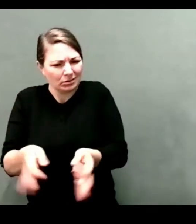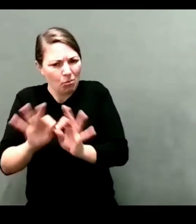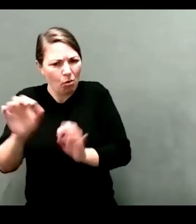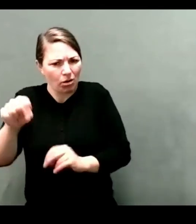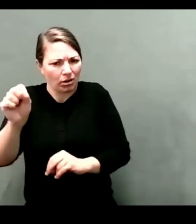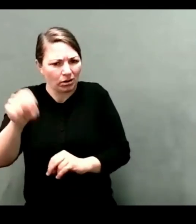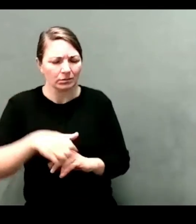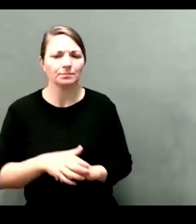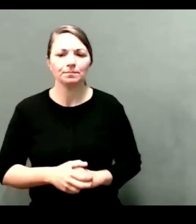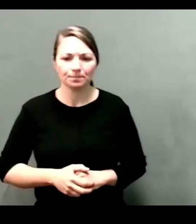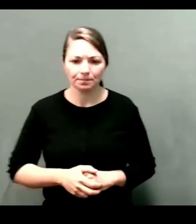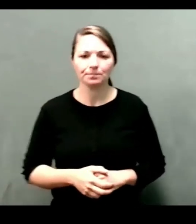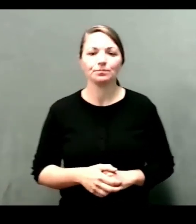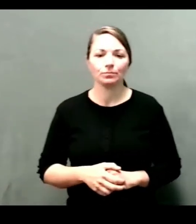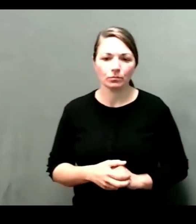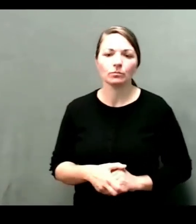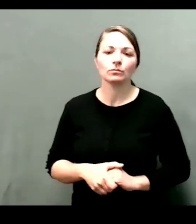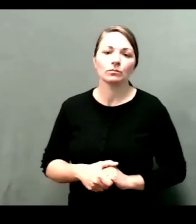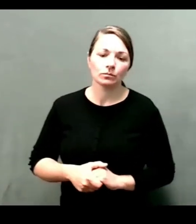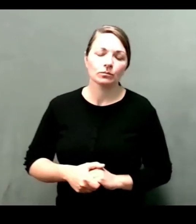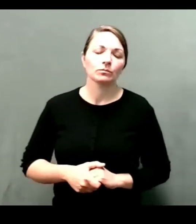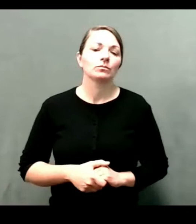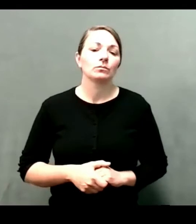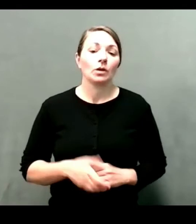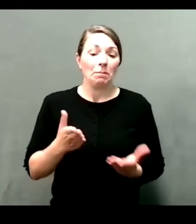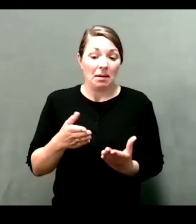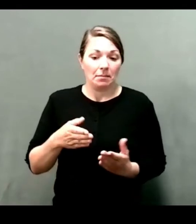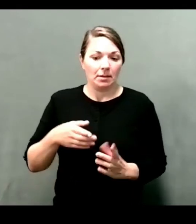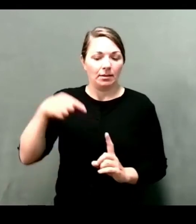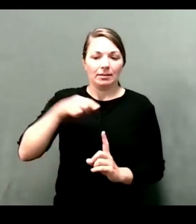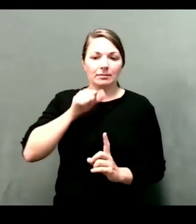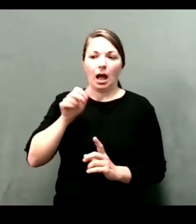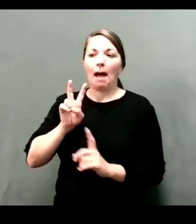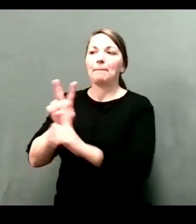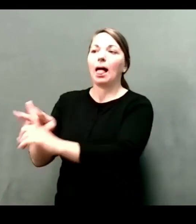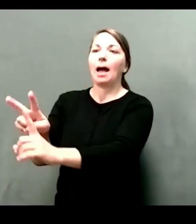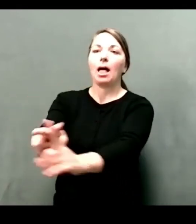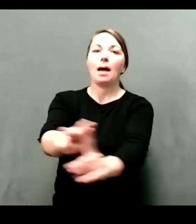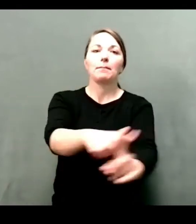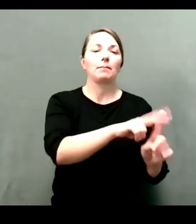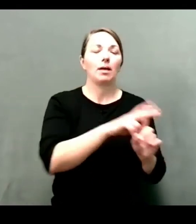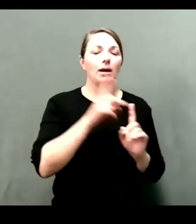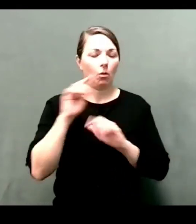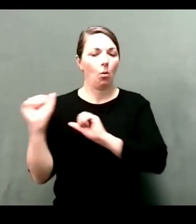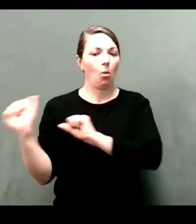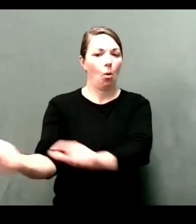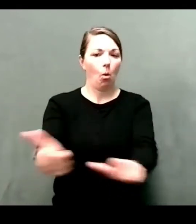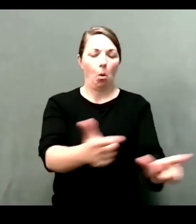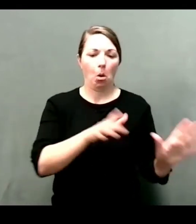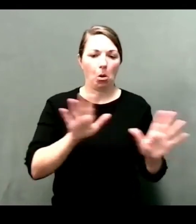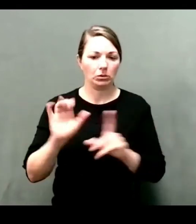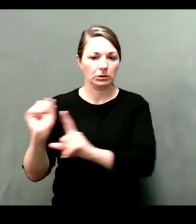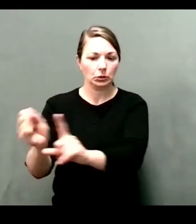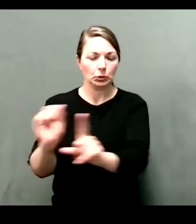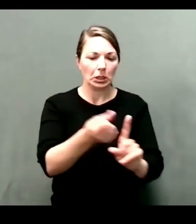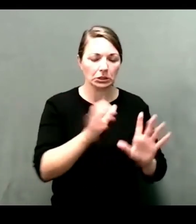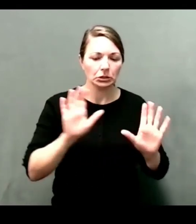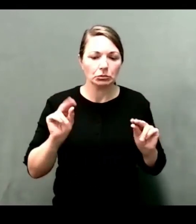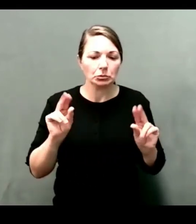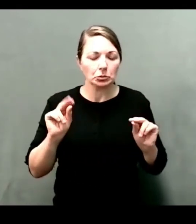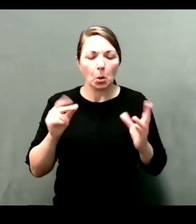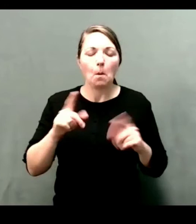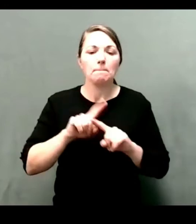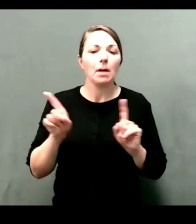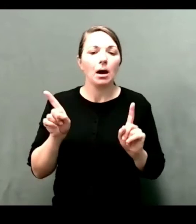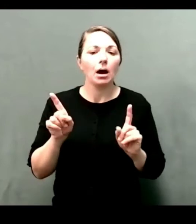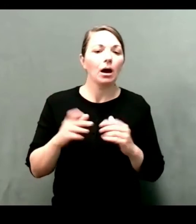where, this is something that may or may not be applicable to all disciplines. This may not be the approach that you find the most